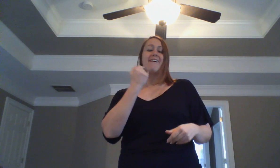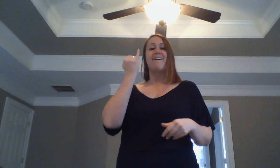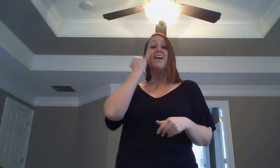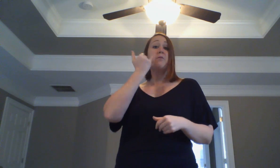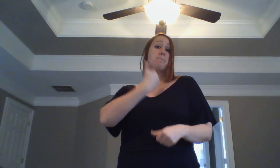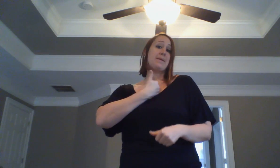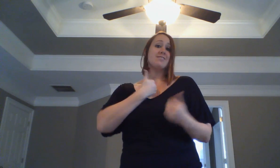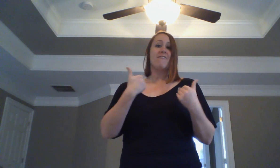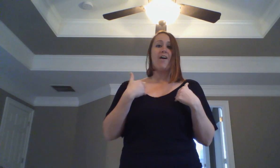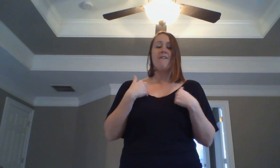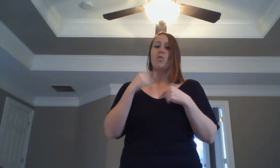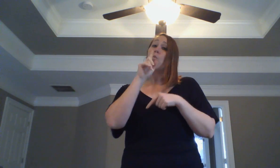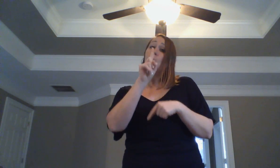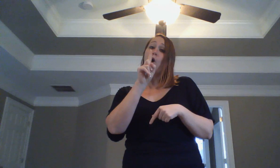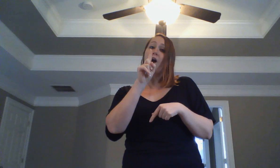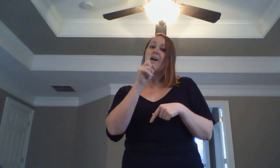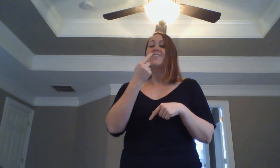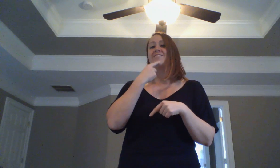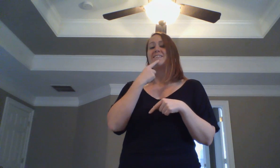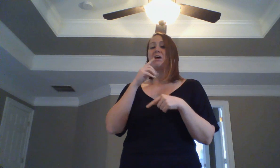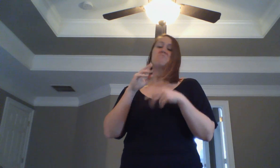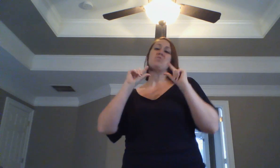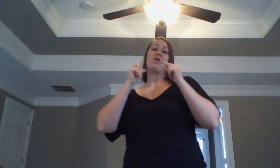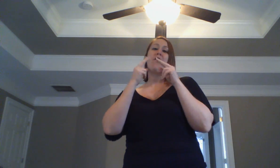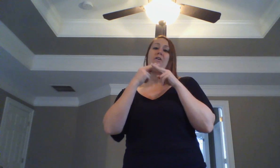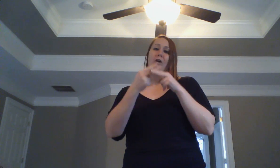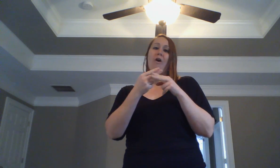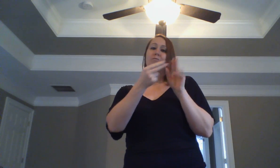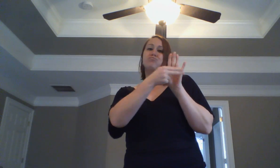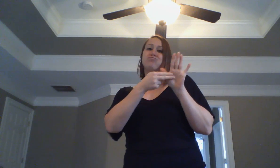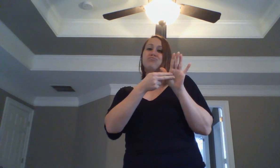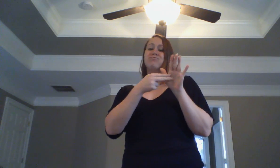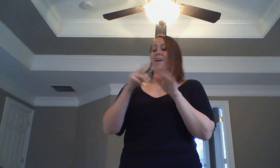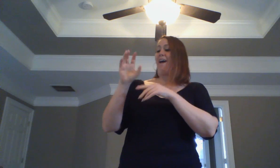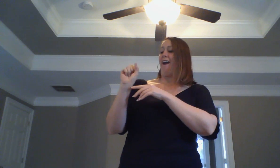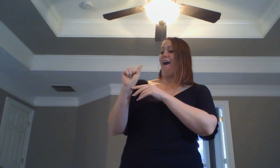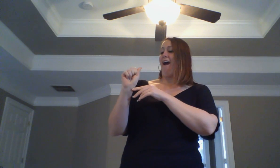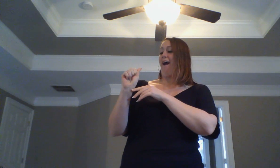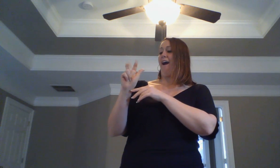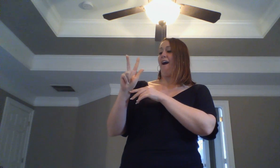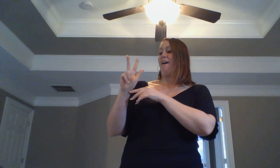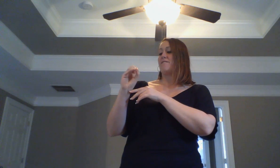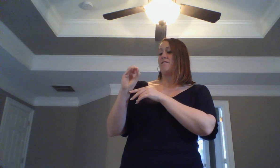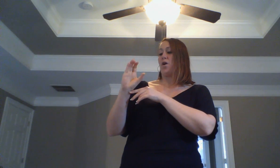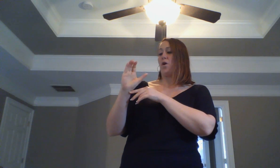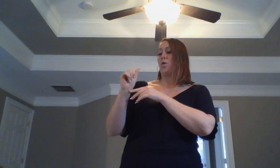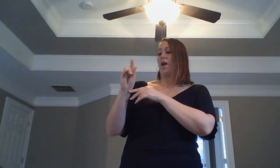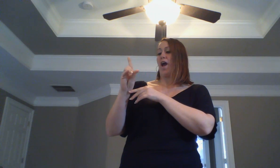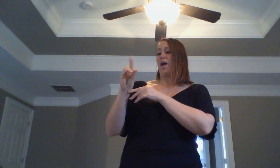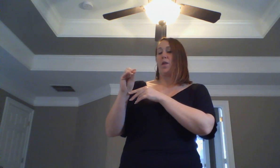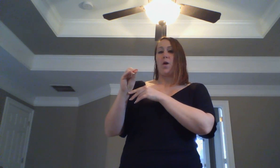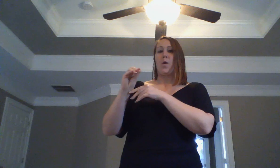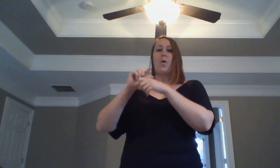one, let's call that a avocado. If I have one avocado, and then you were to give me another